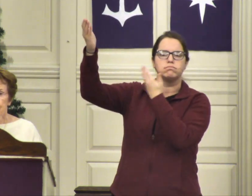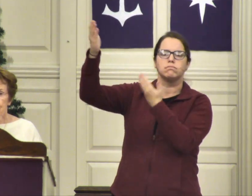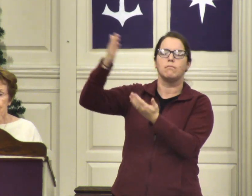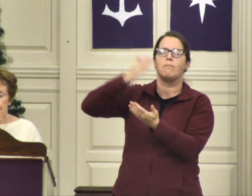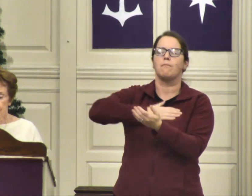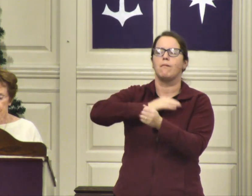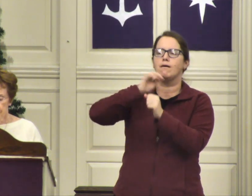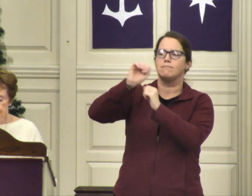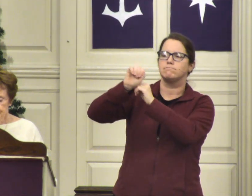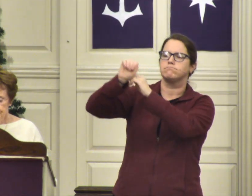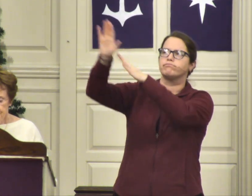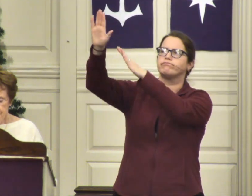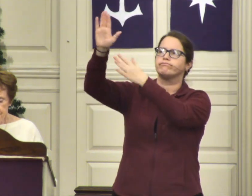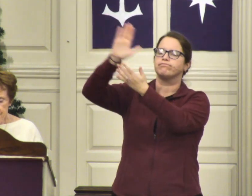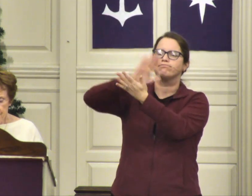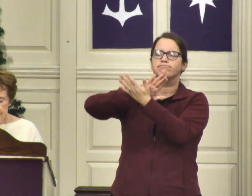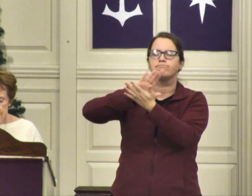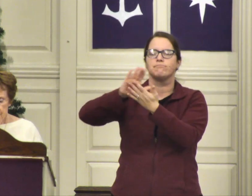of prayer.